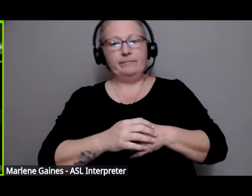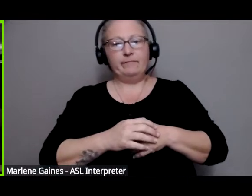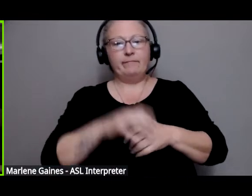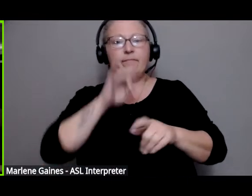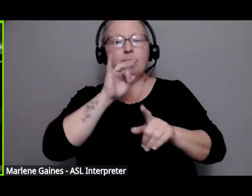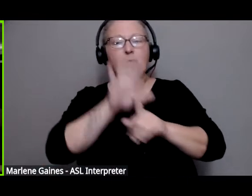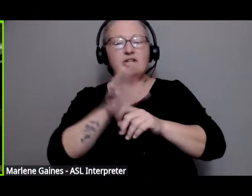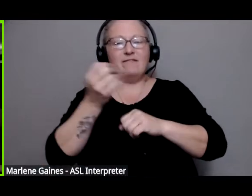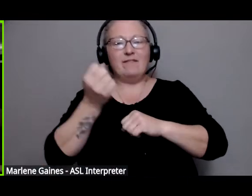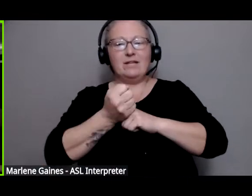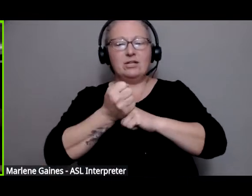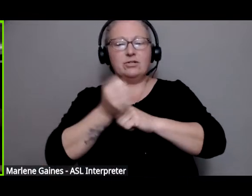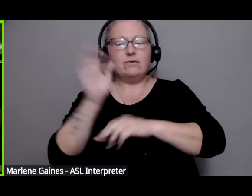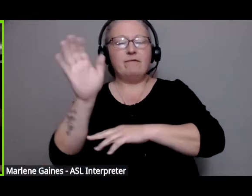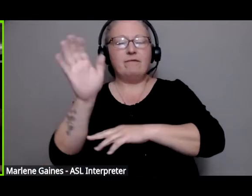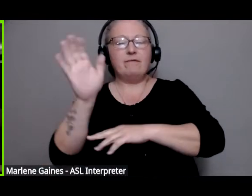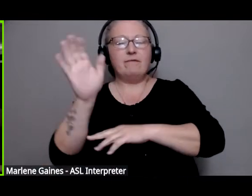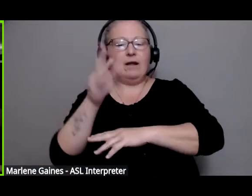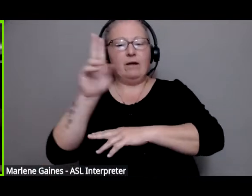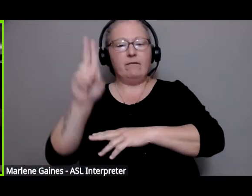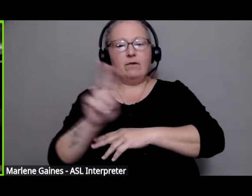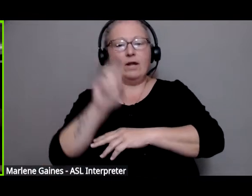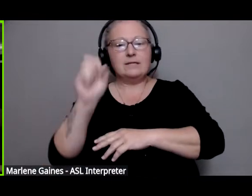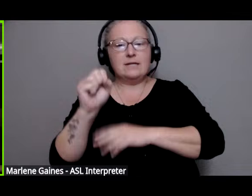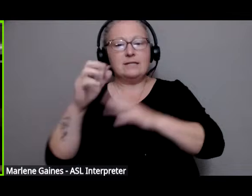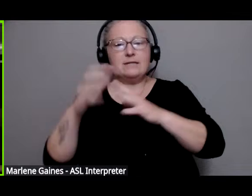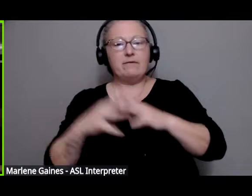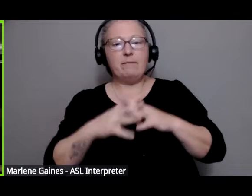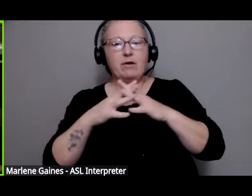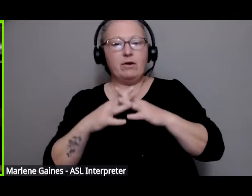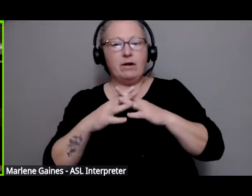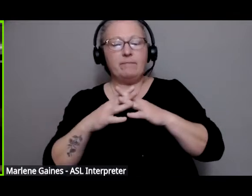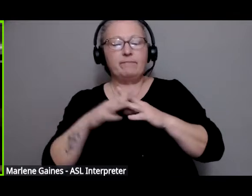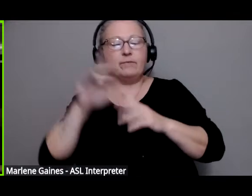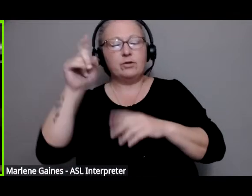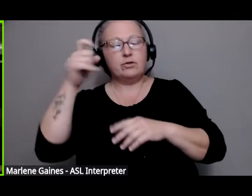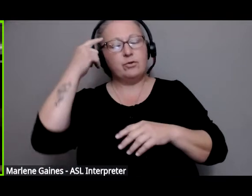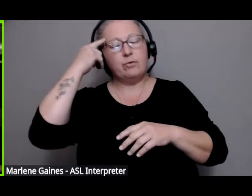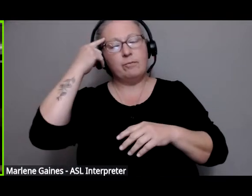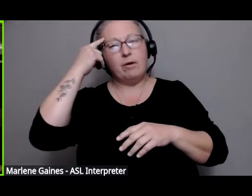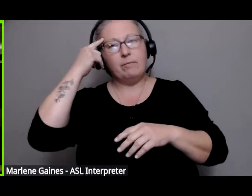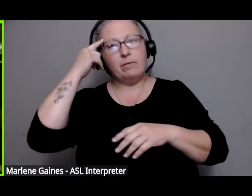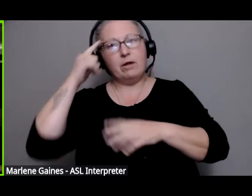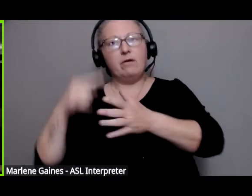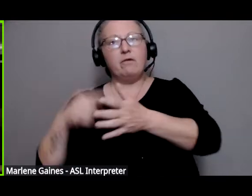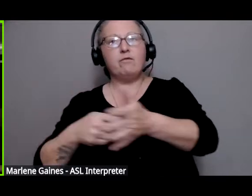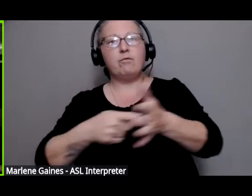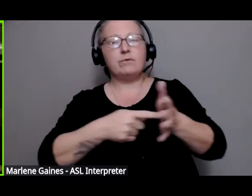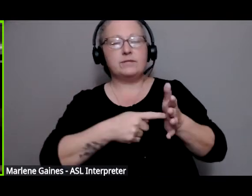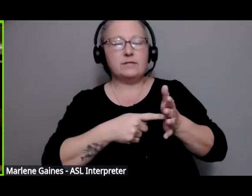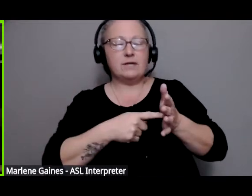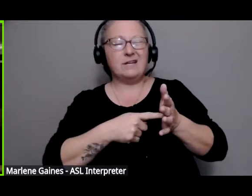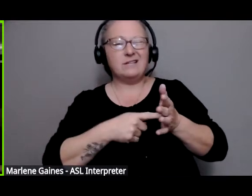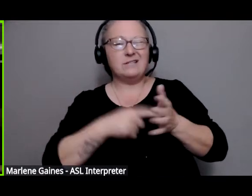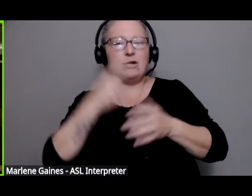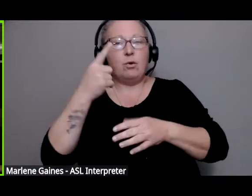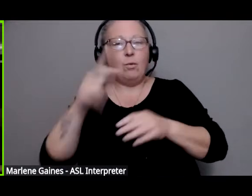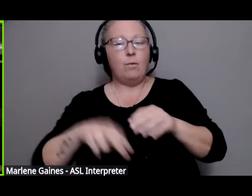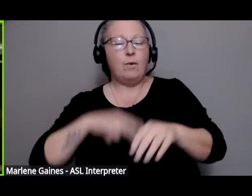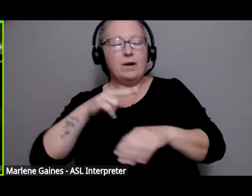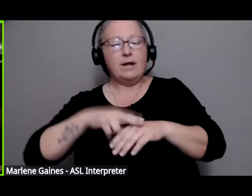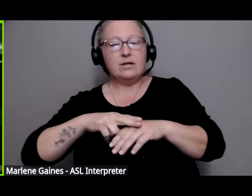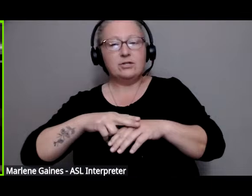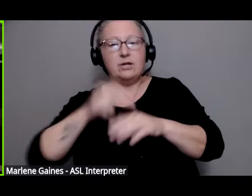Pledge of Allegiance to the flag of the United States of America and to the republic for which it stands,